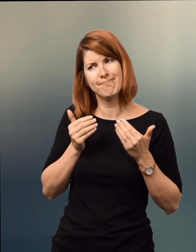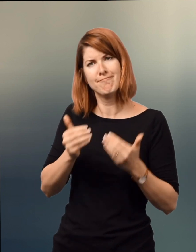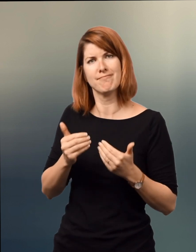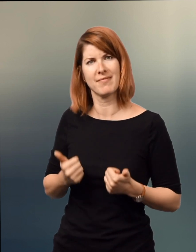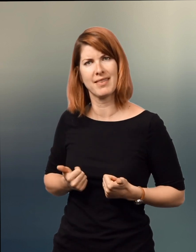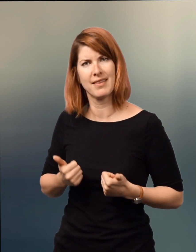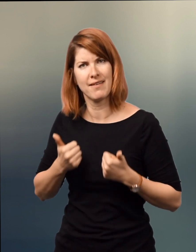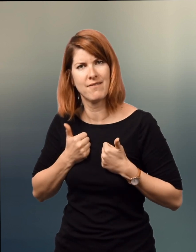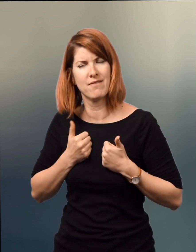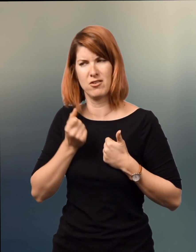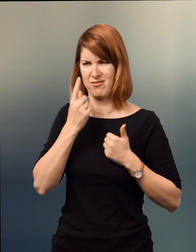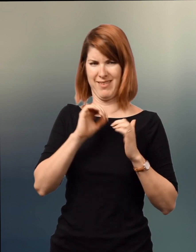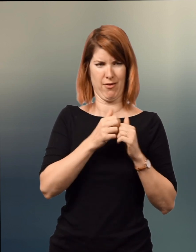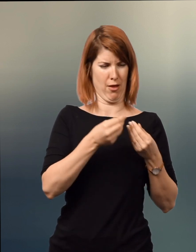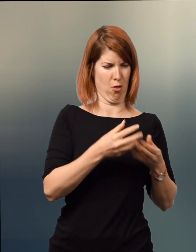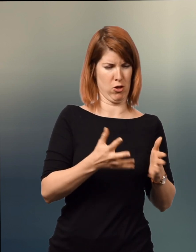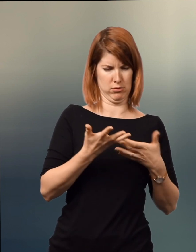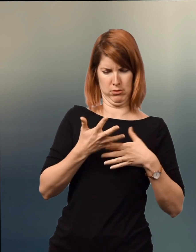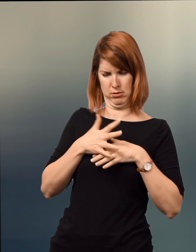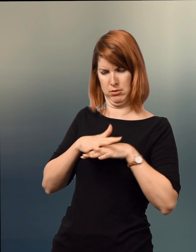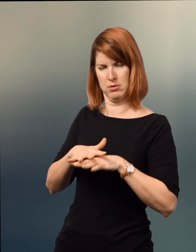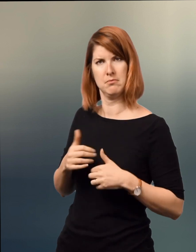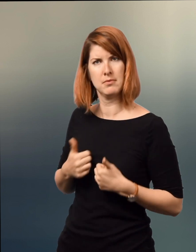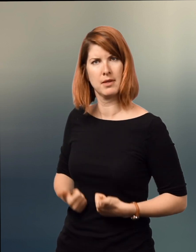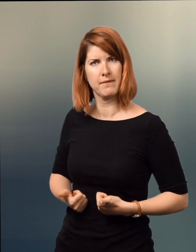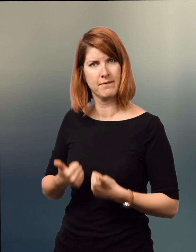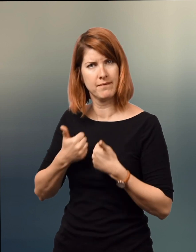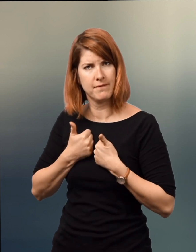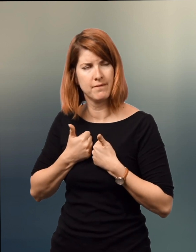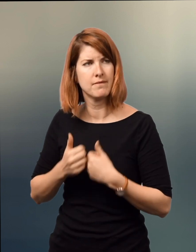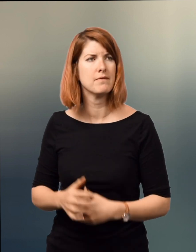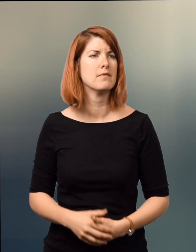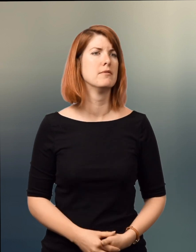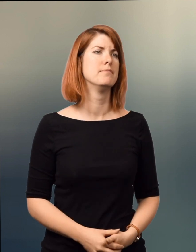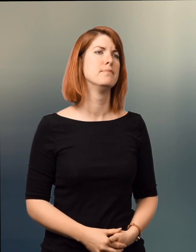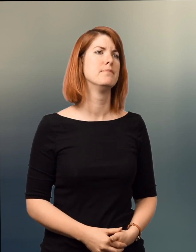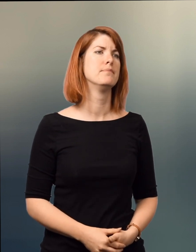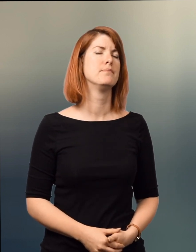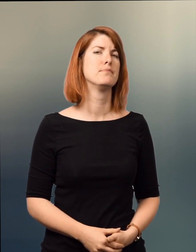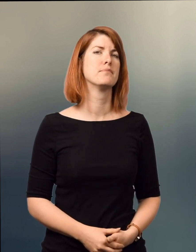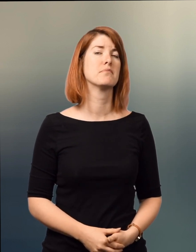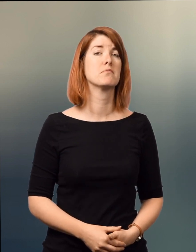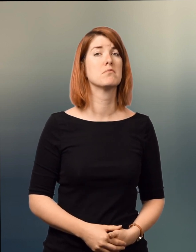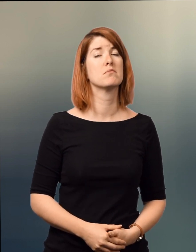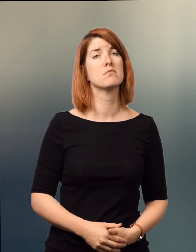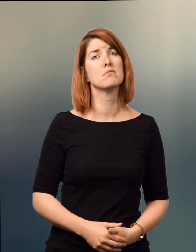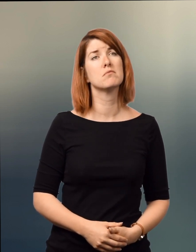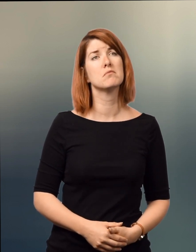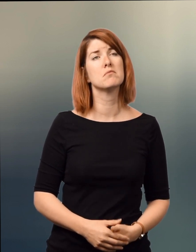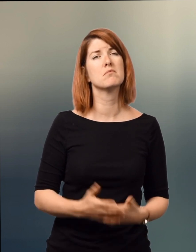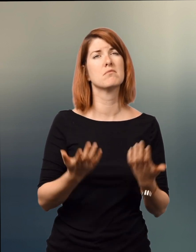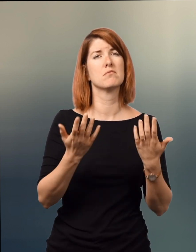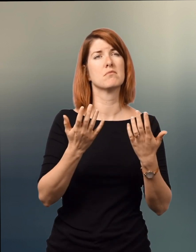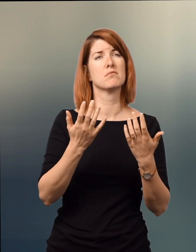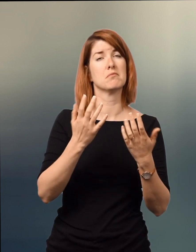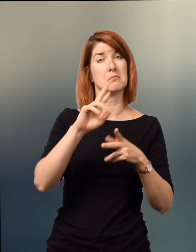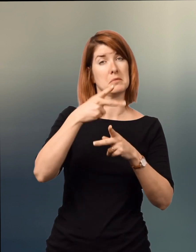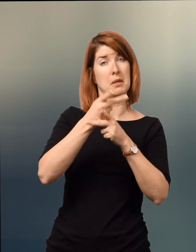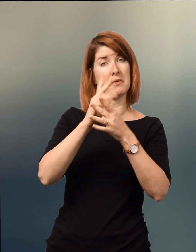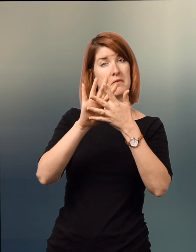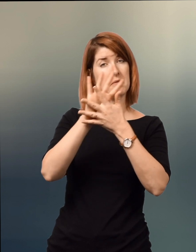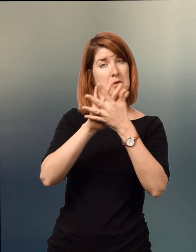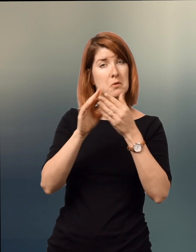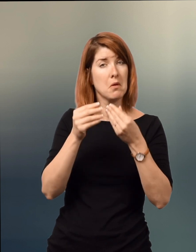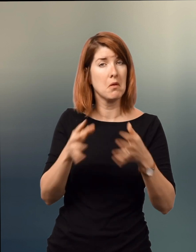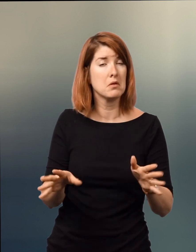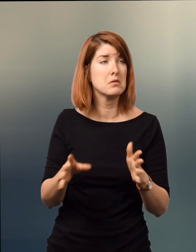that incorporates the loss in a healthy way. One of the situations that a person would experience loss that's ambiguous